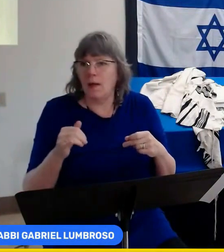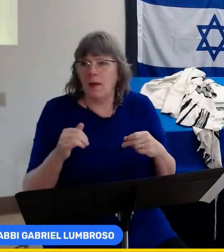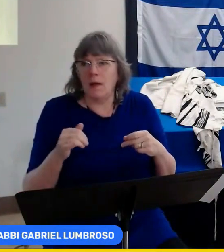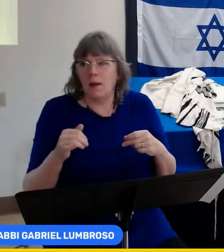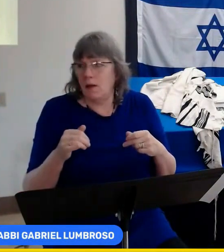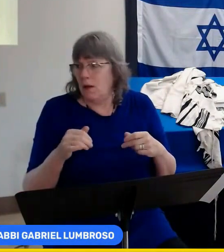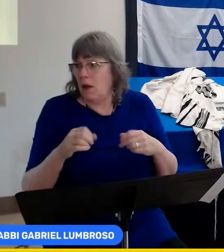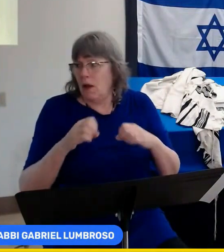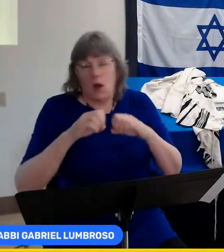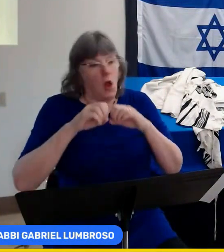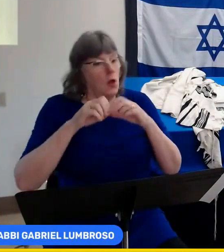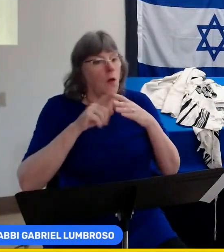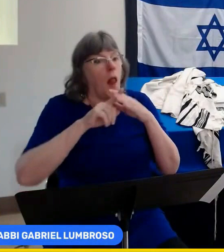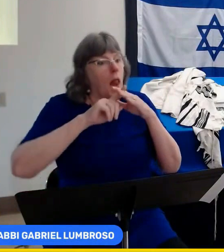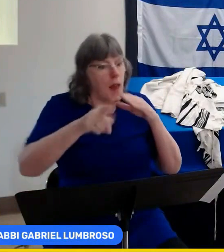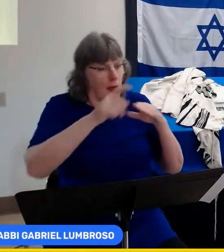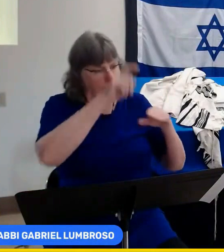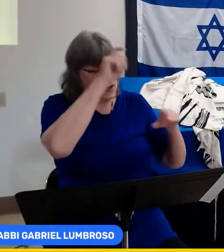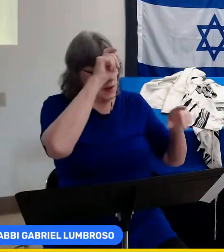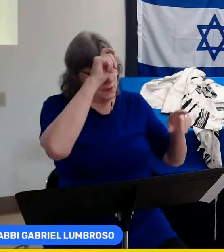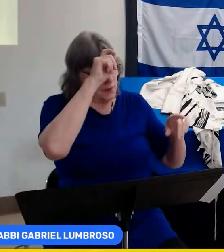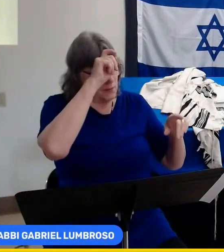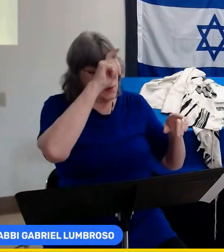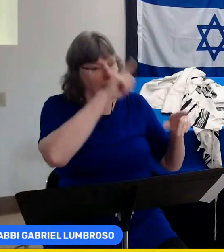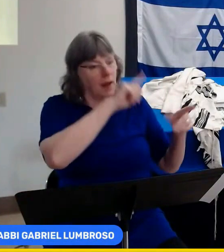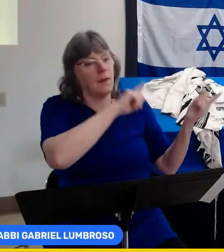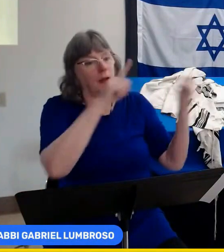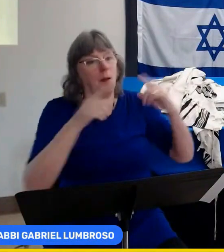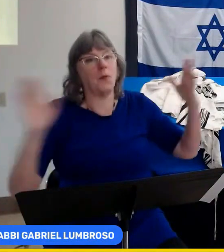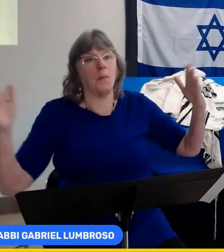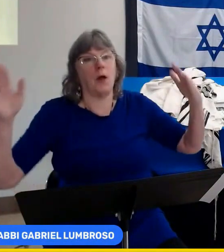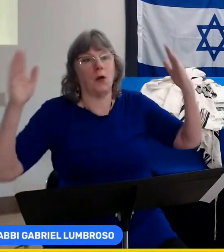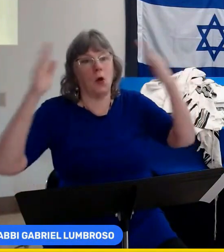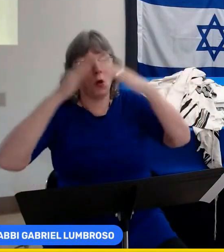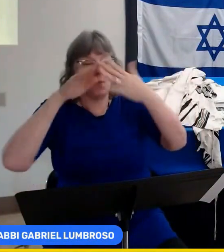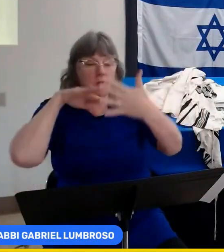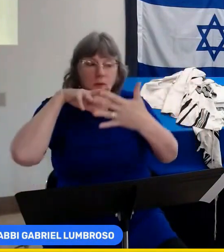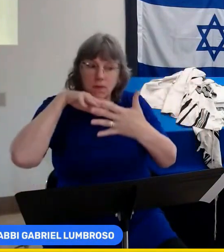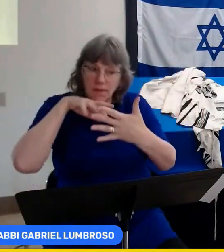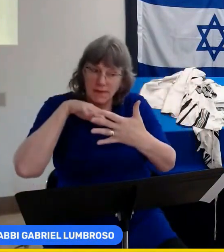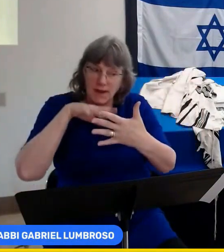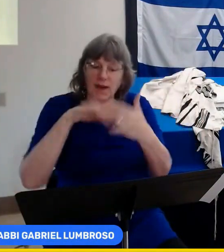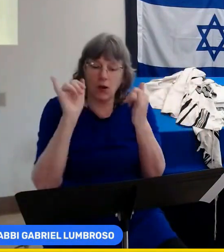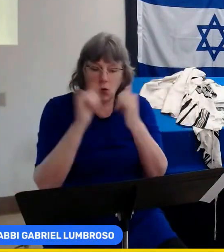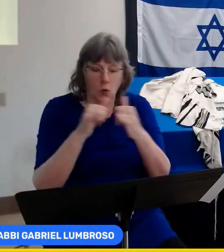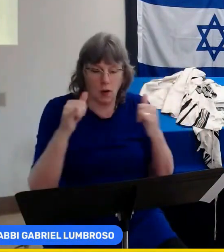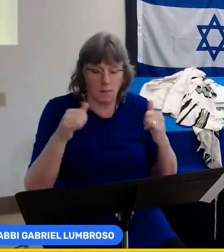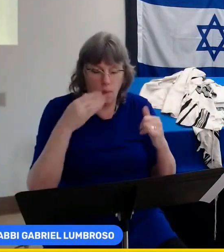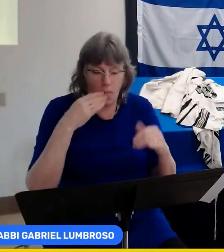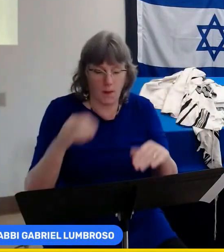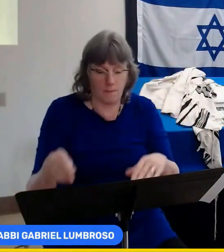left Egypt and have come to Mount Horeb to learn the Torah.